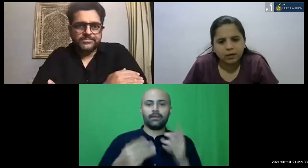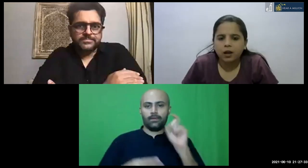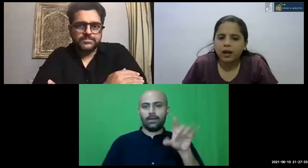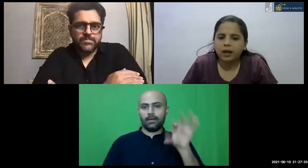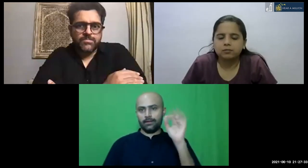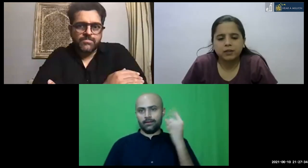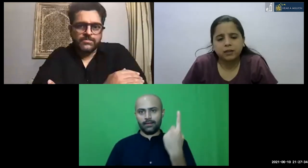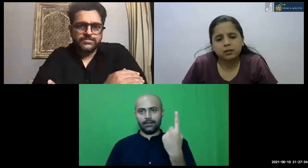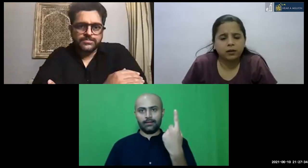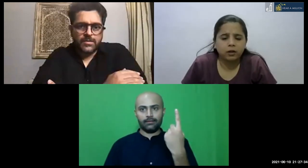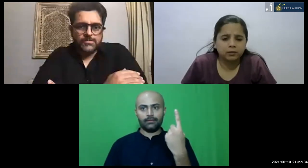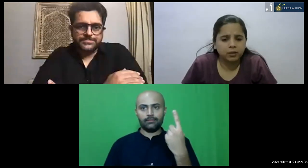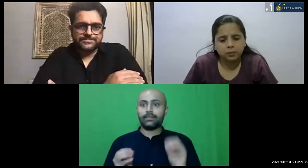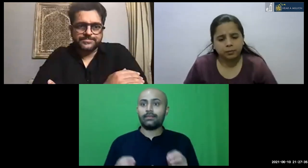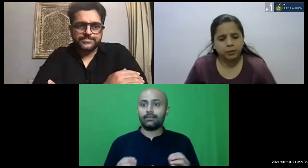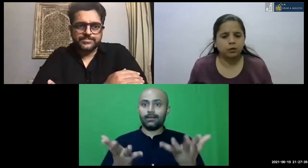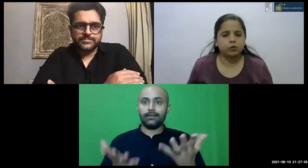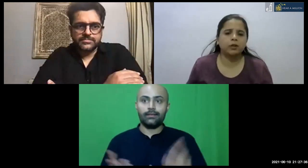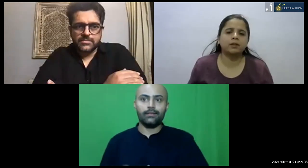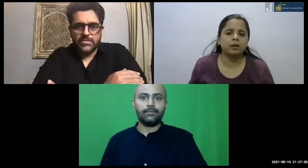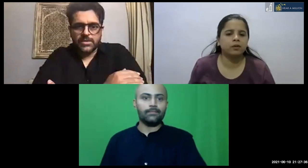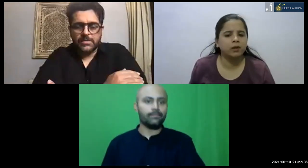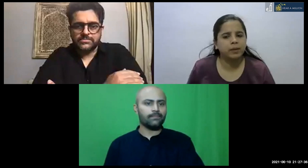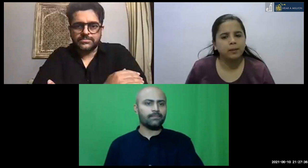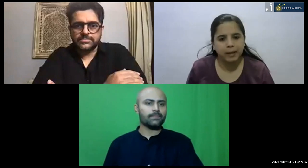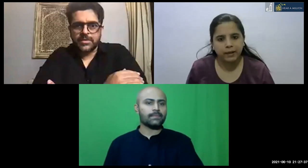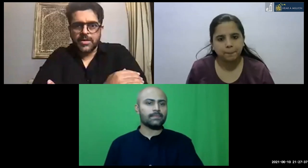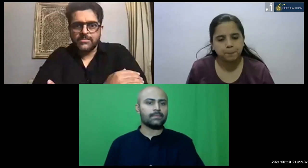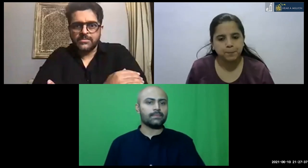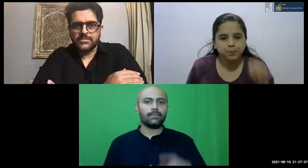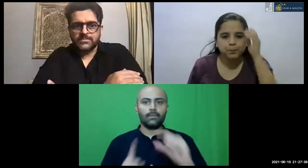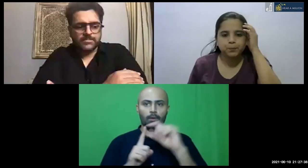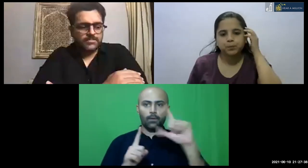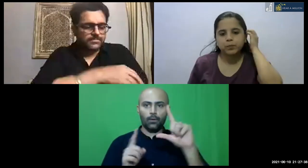no, and then click on the particular question, and third one will be maybe.